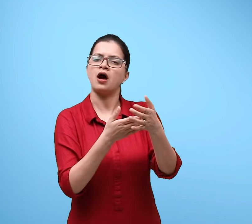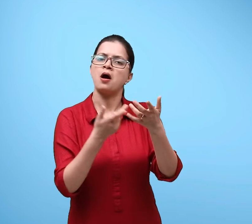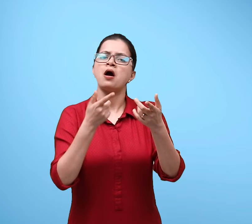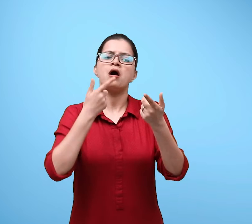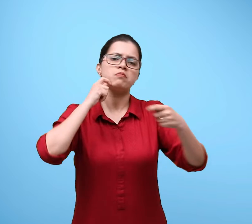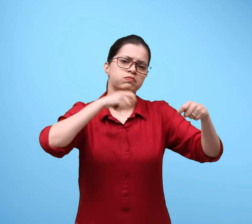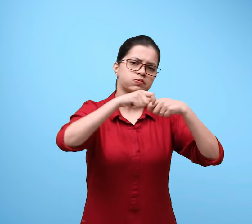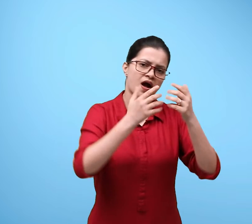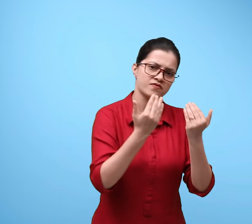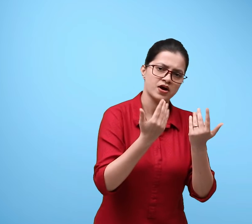or plastic.